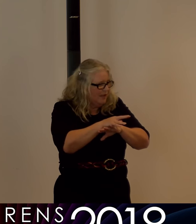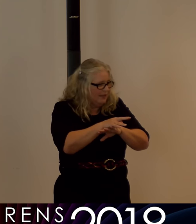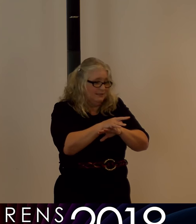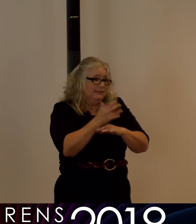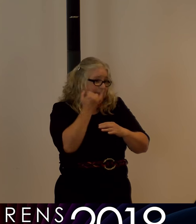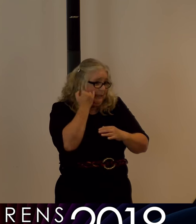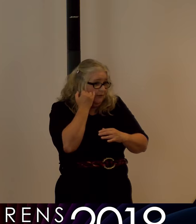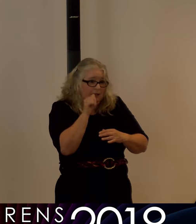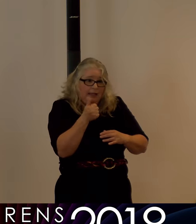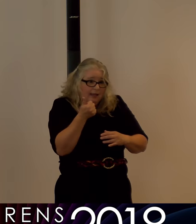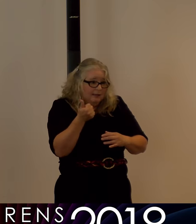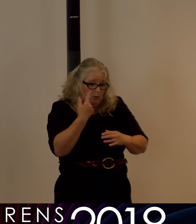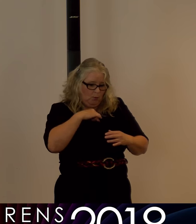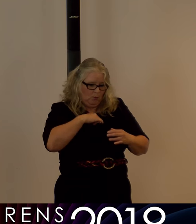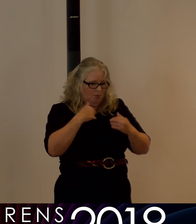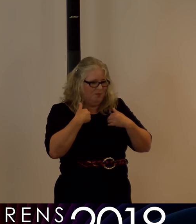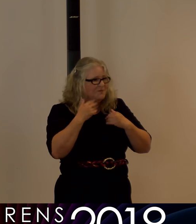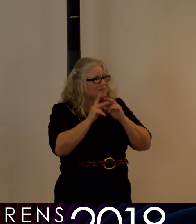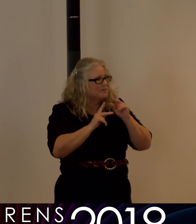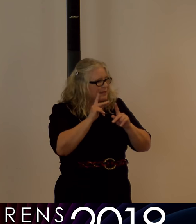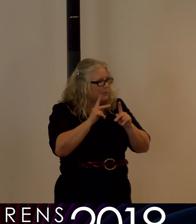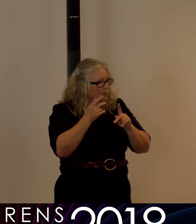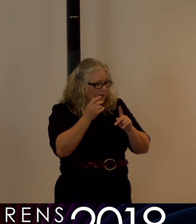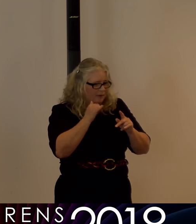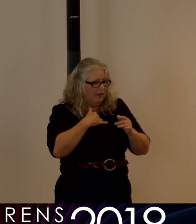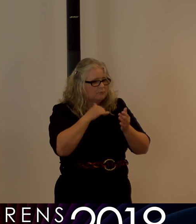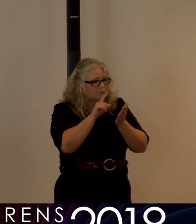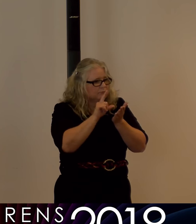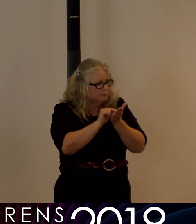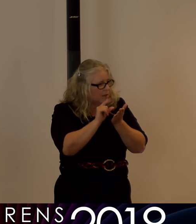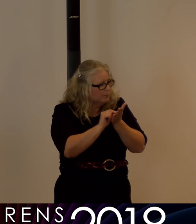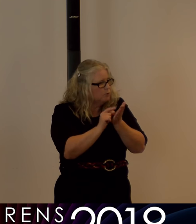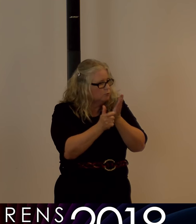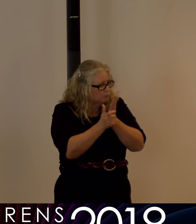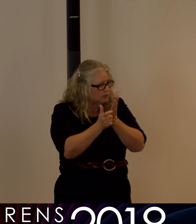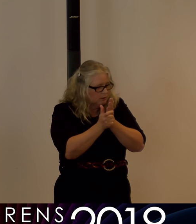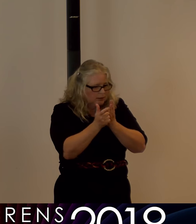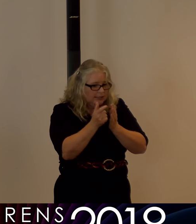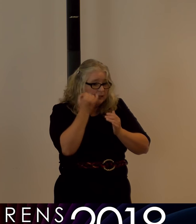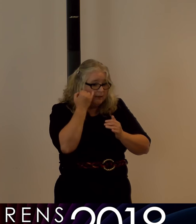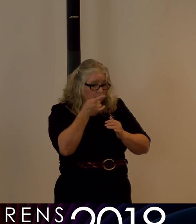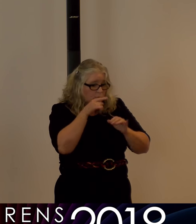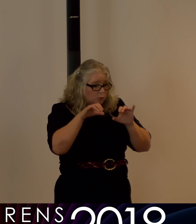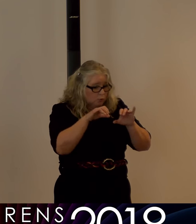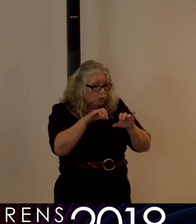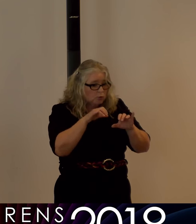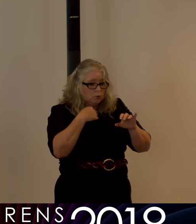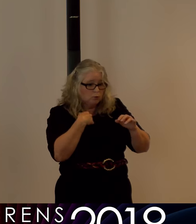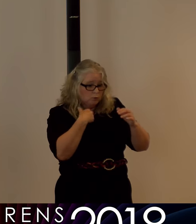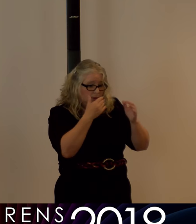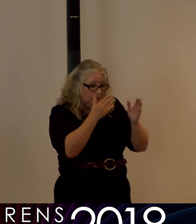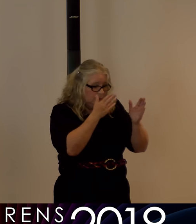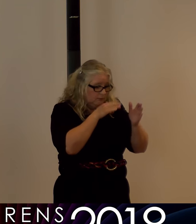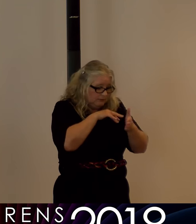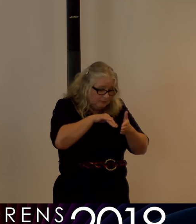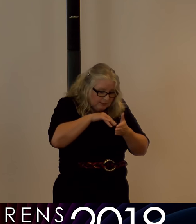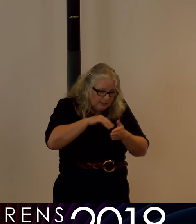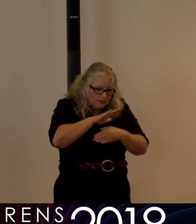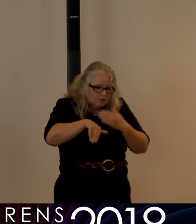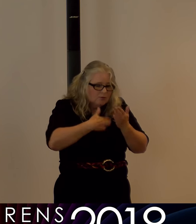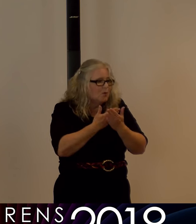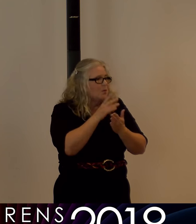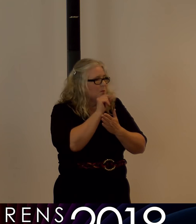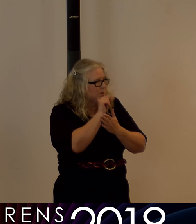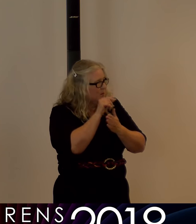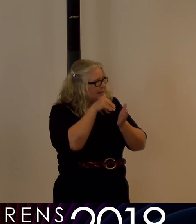paper that we published, if we do exome sequencing of all those 20,000 genes, and we don't find a change, which we have